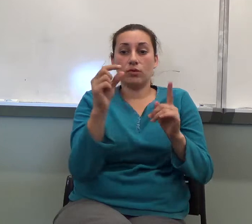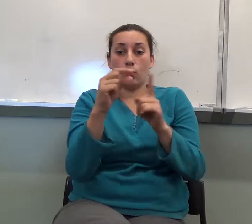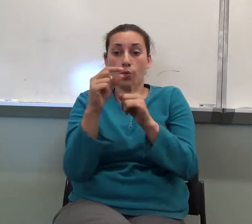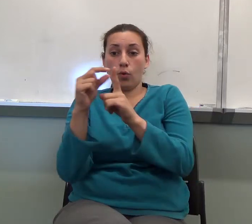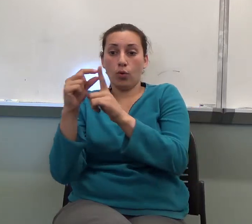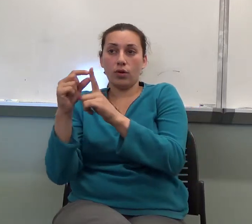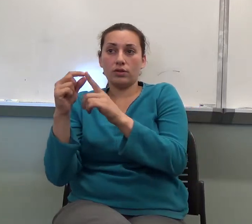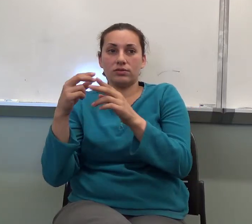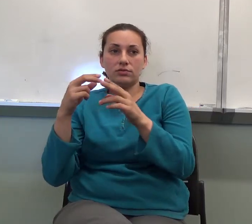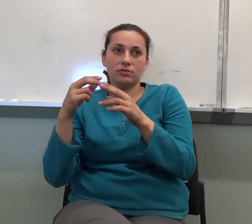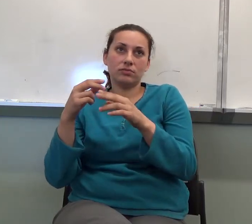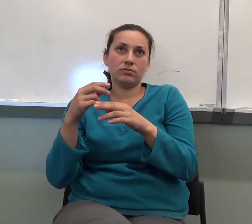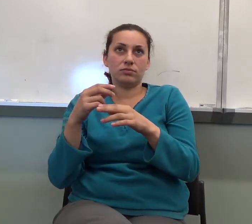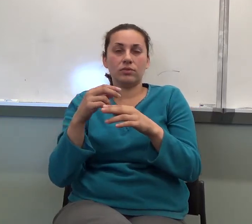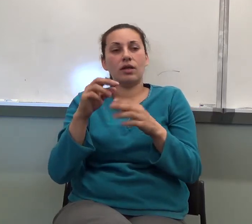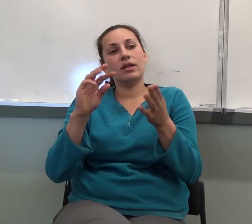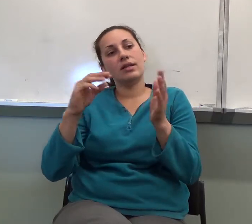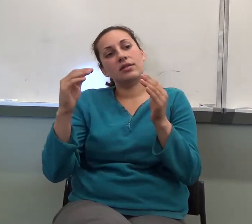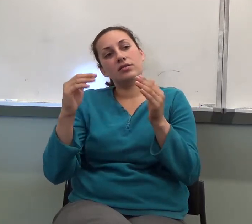rate. Rates and percents are the same thing.